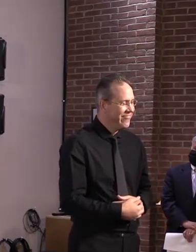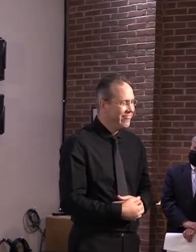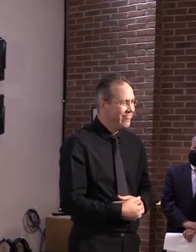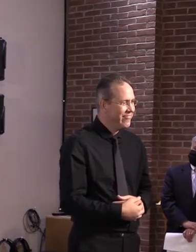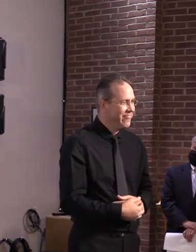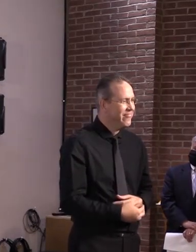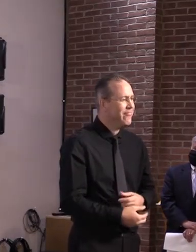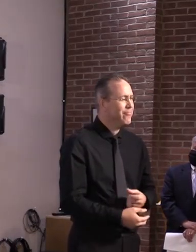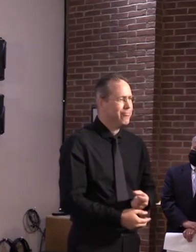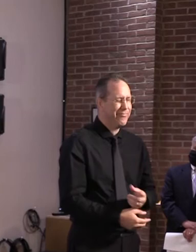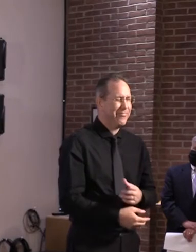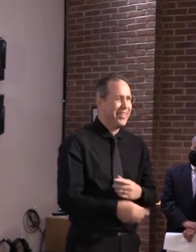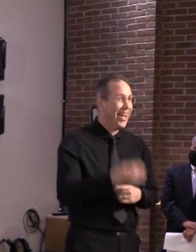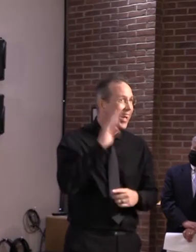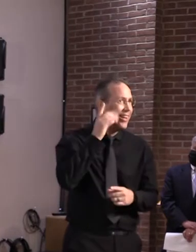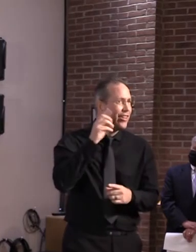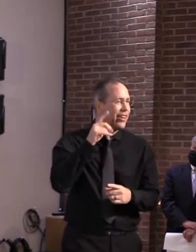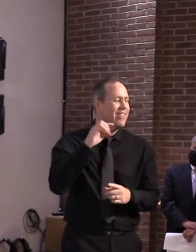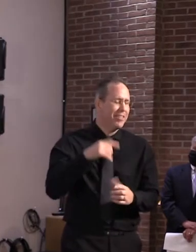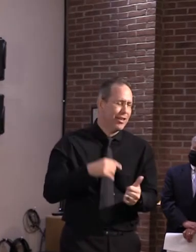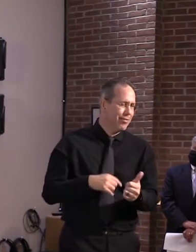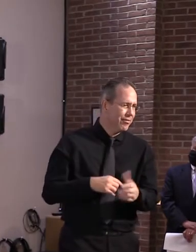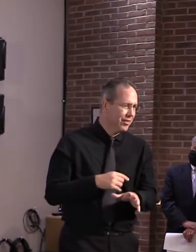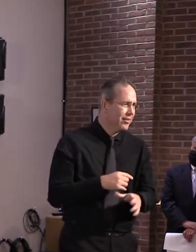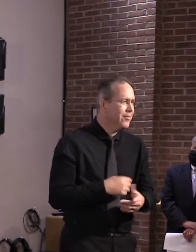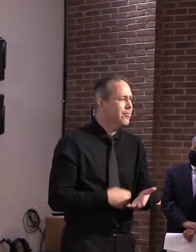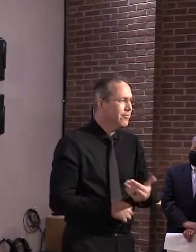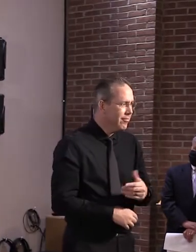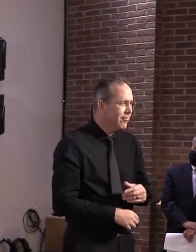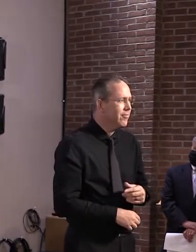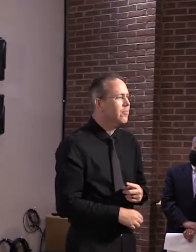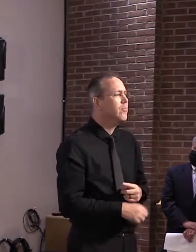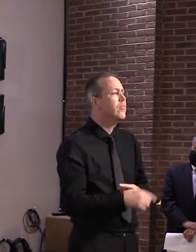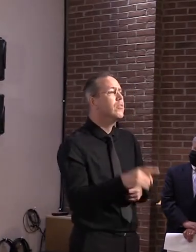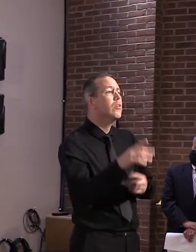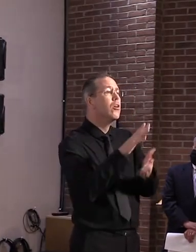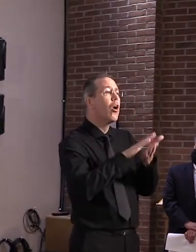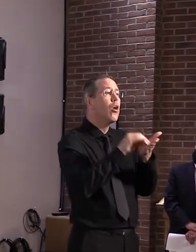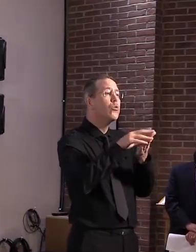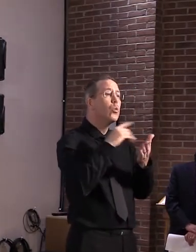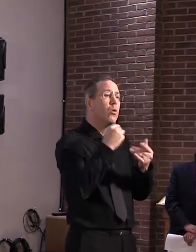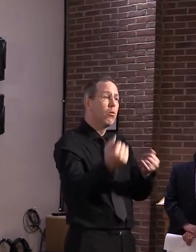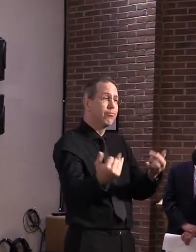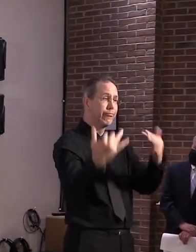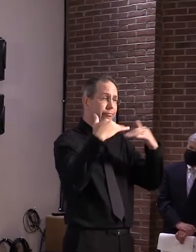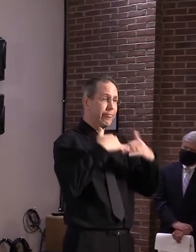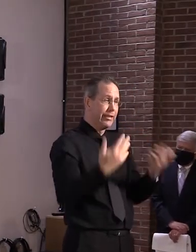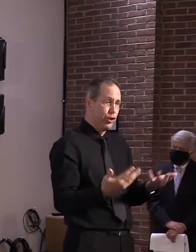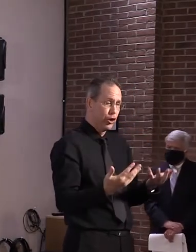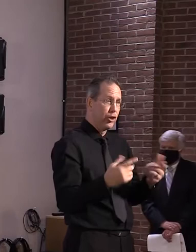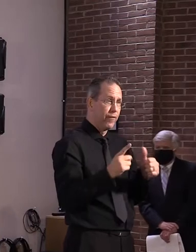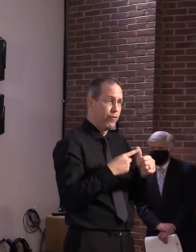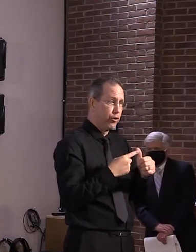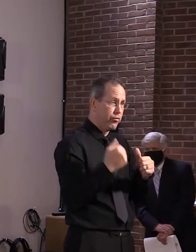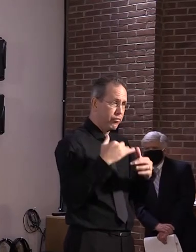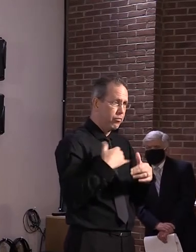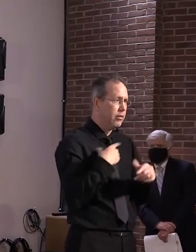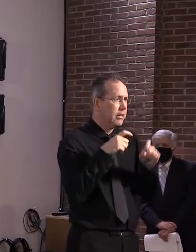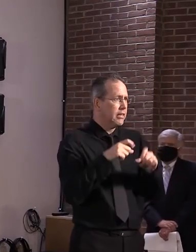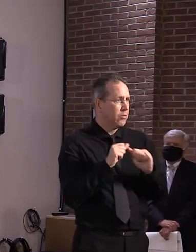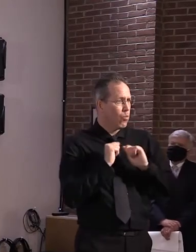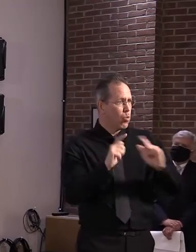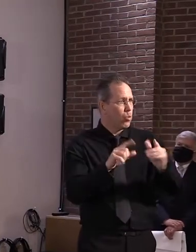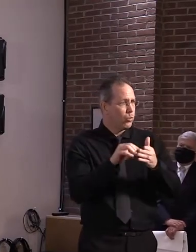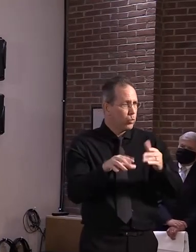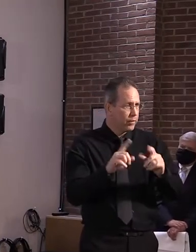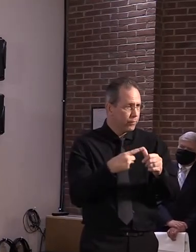across the board, colleges will have testing when the students arrive and 7 days after they arrive. So we will